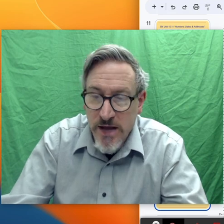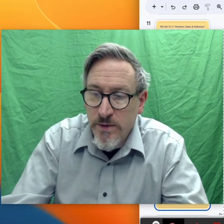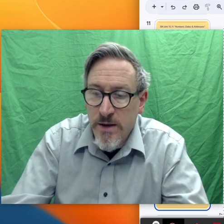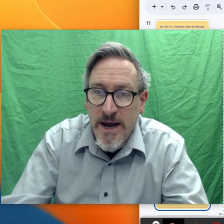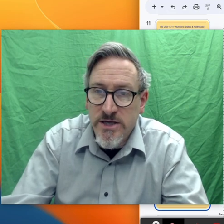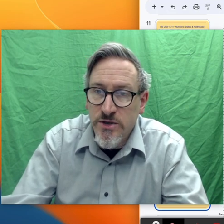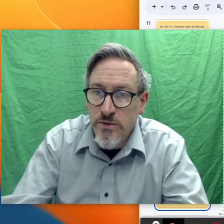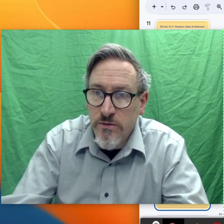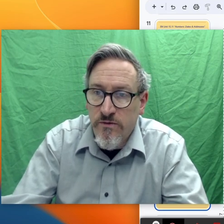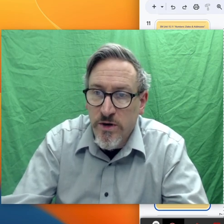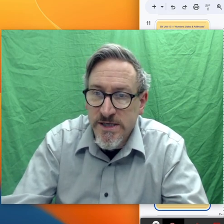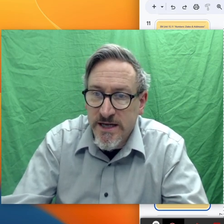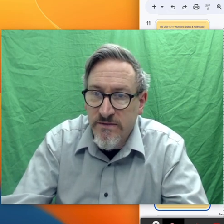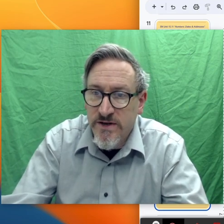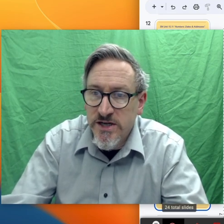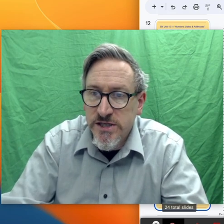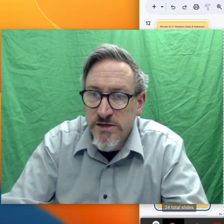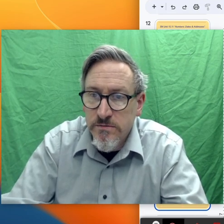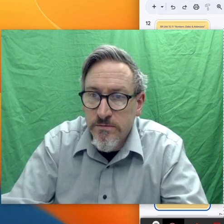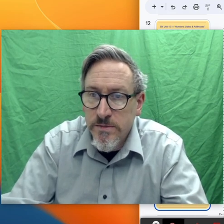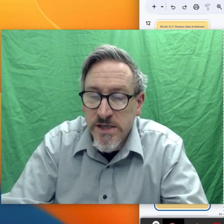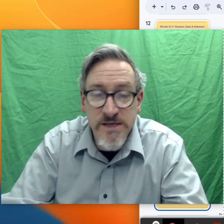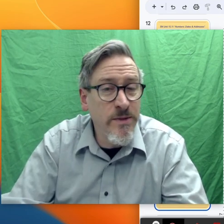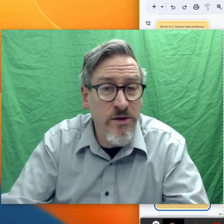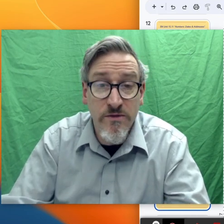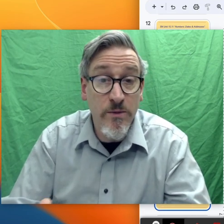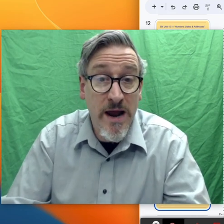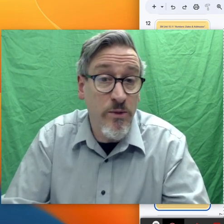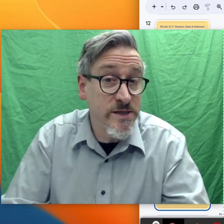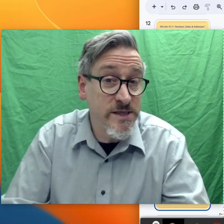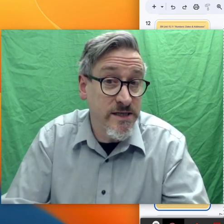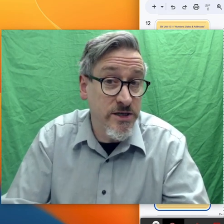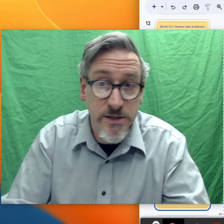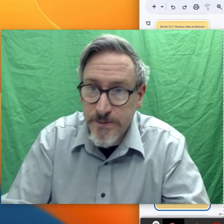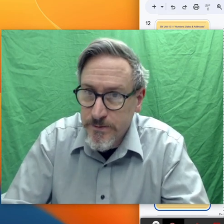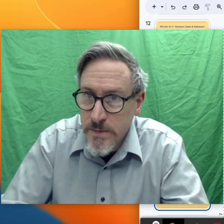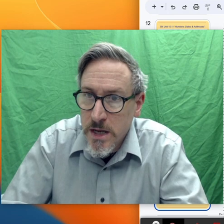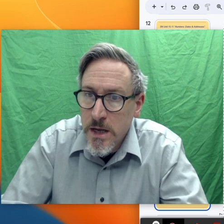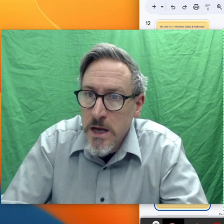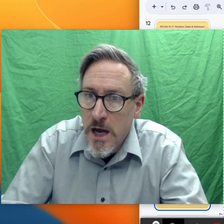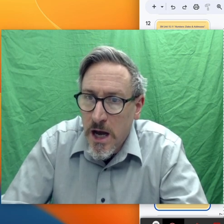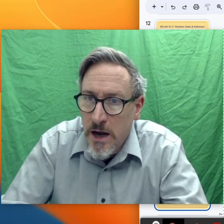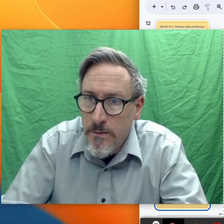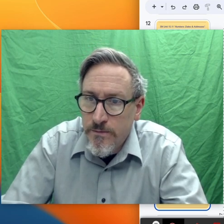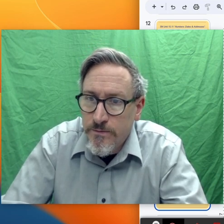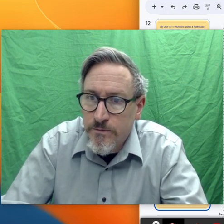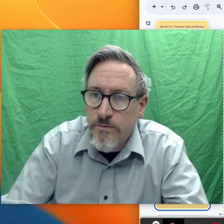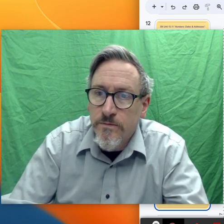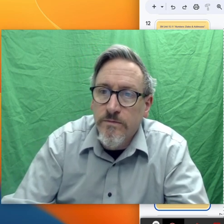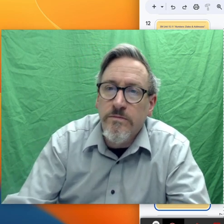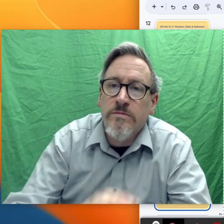So again, we come back to 4 consecutive digits. Similar thing would happen with 6 digits.